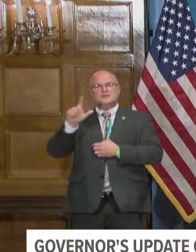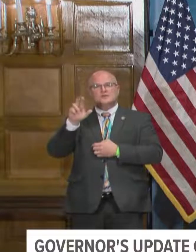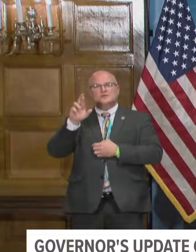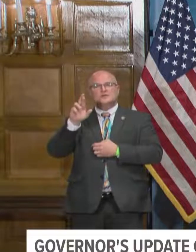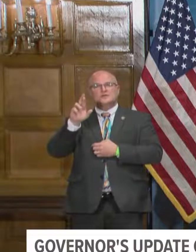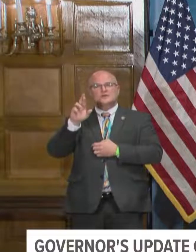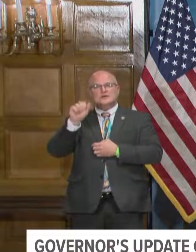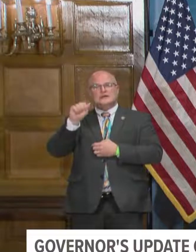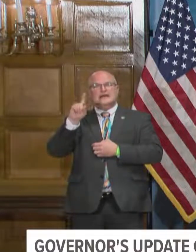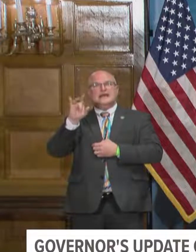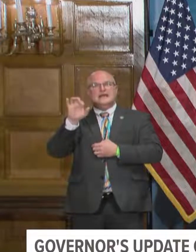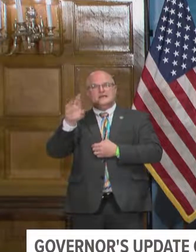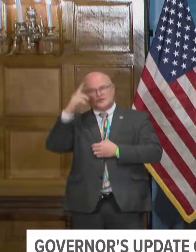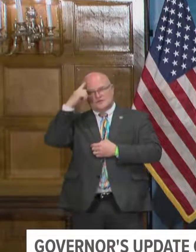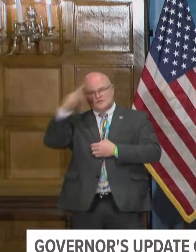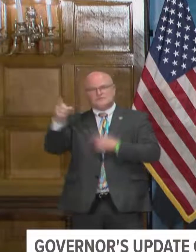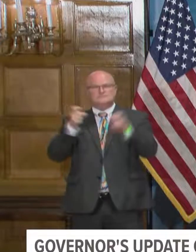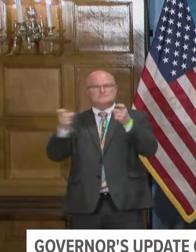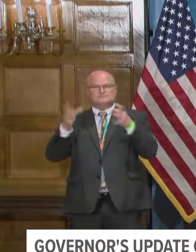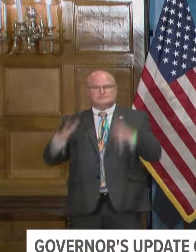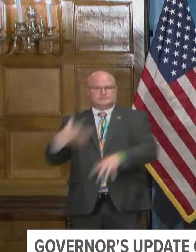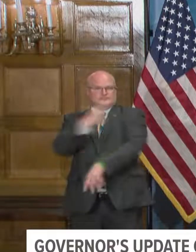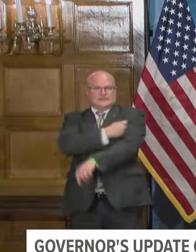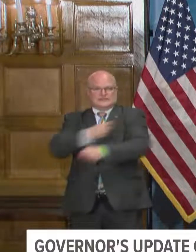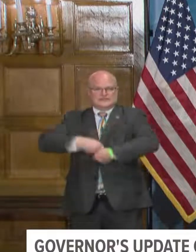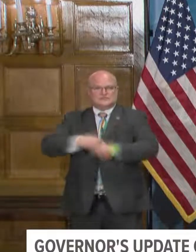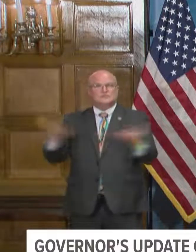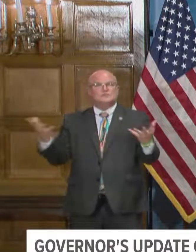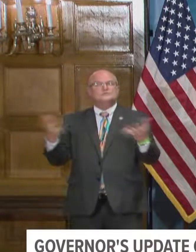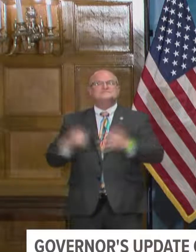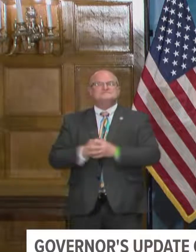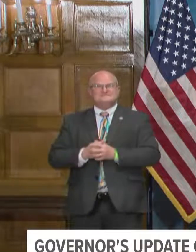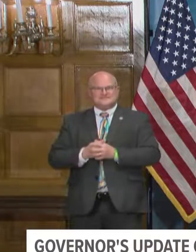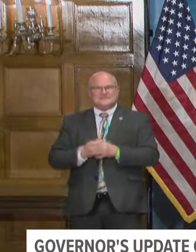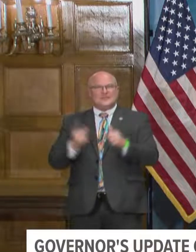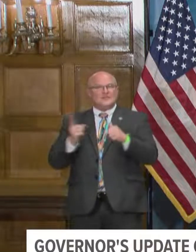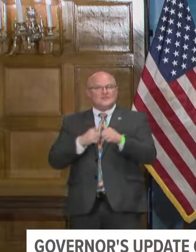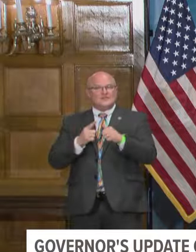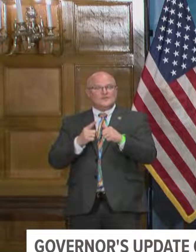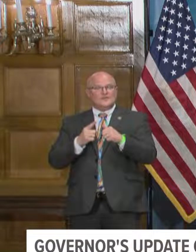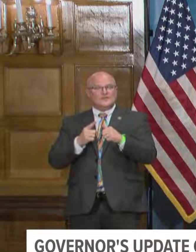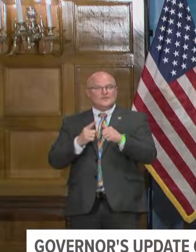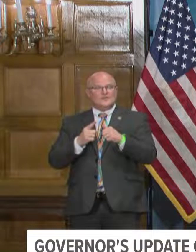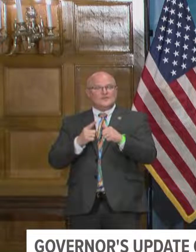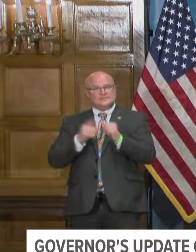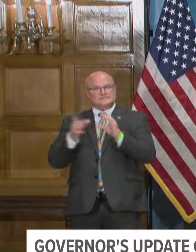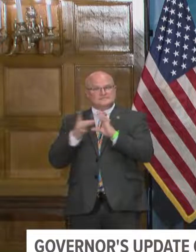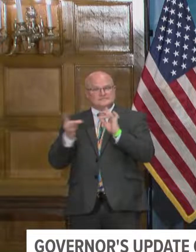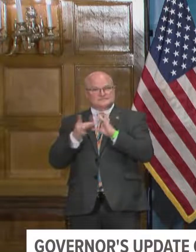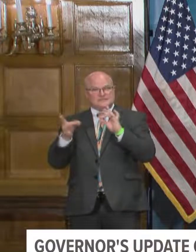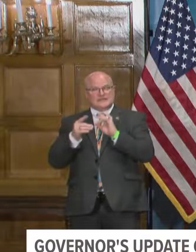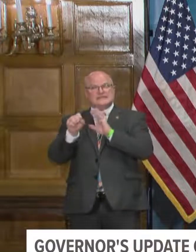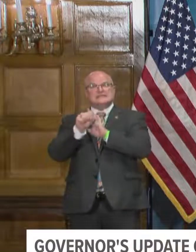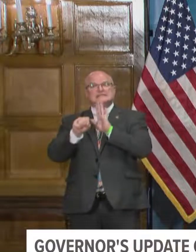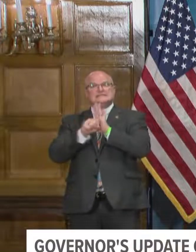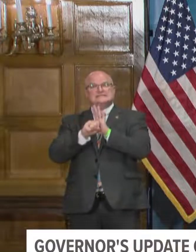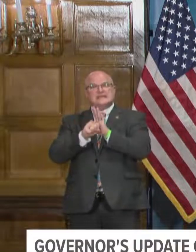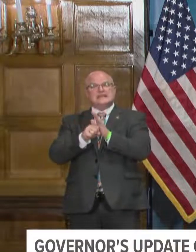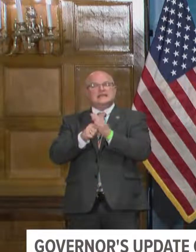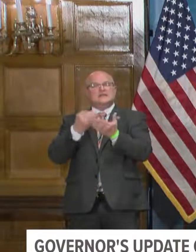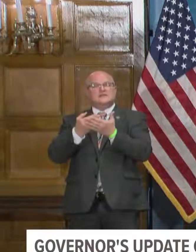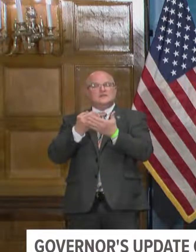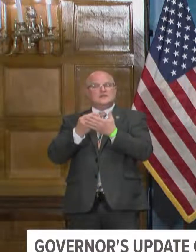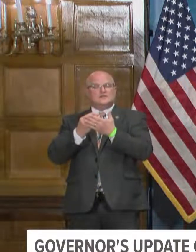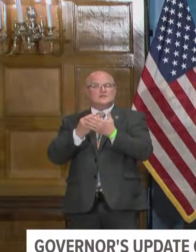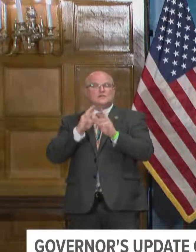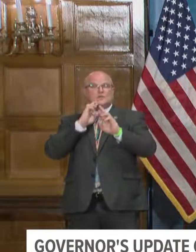program manager for vaccine distribution. First, let me comment on our state revenue report that was released